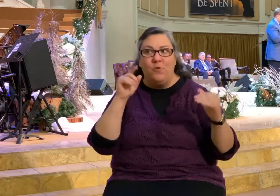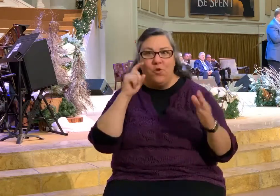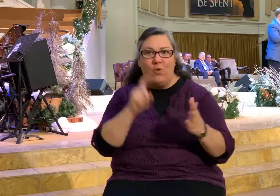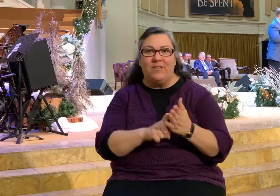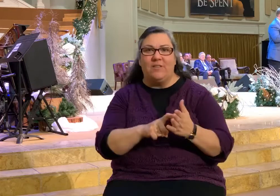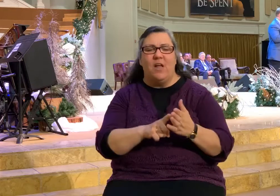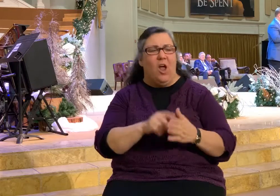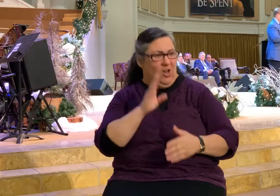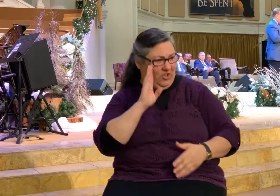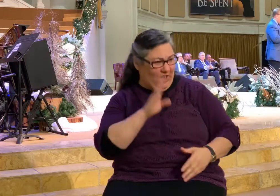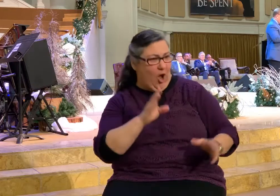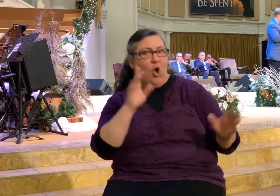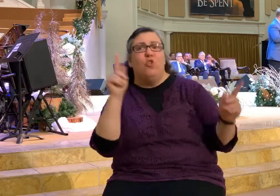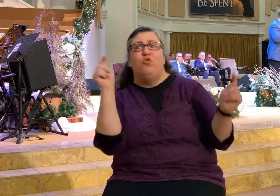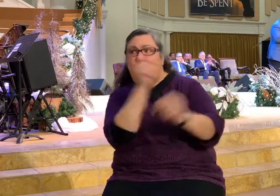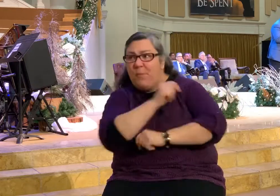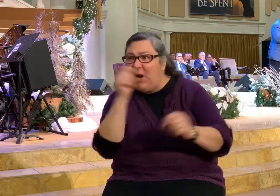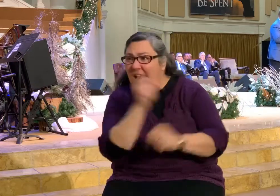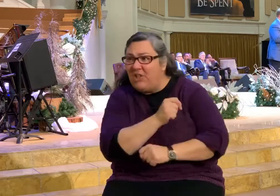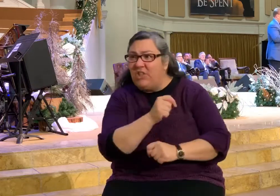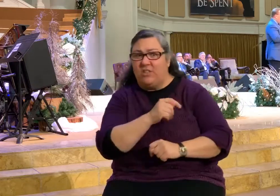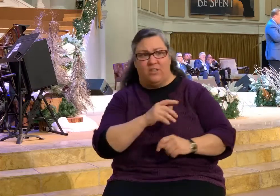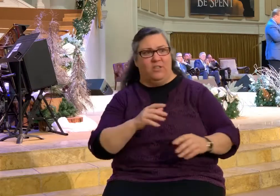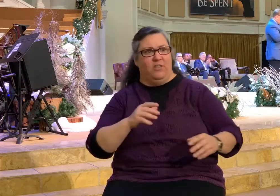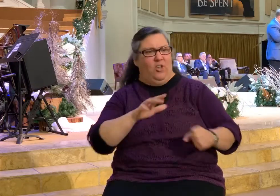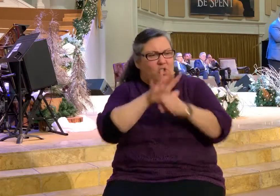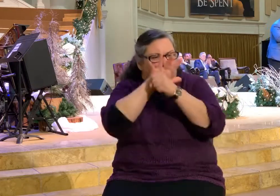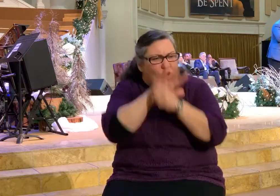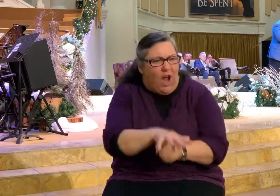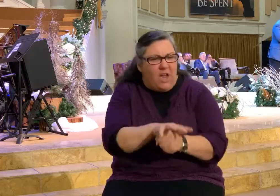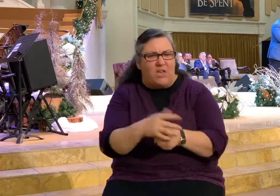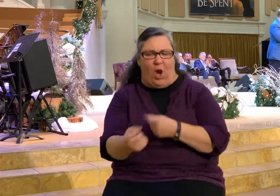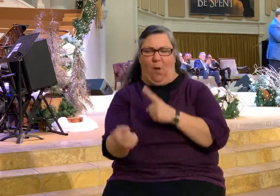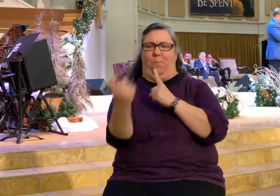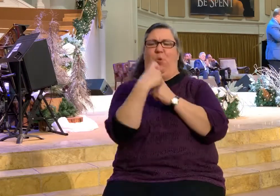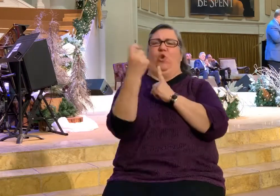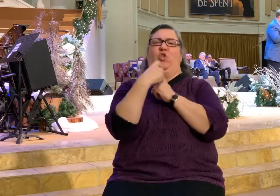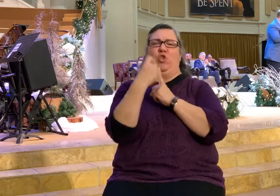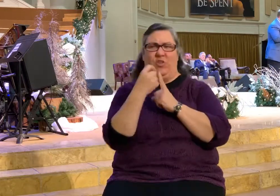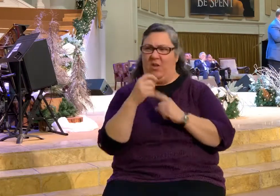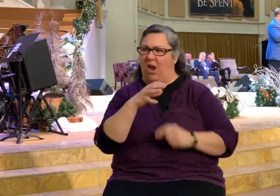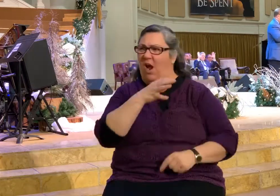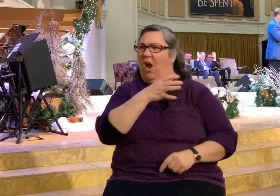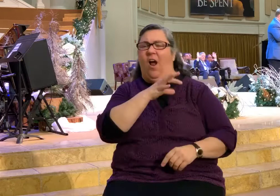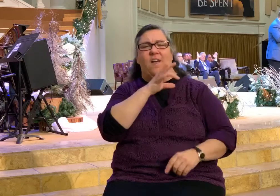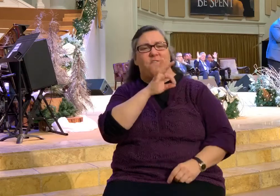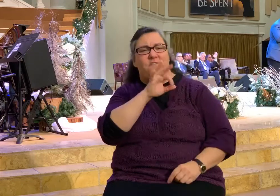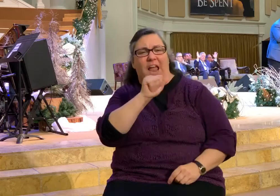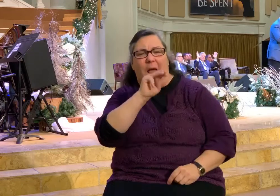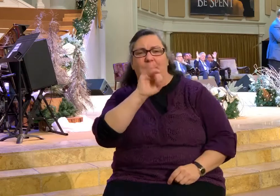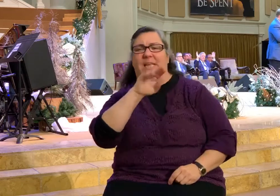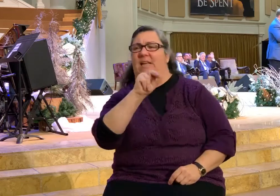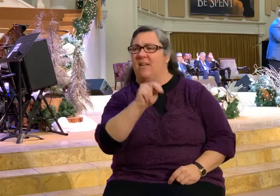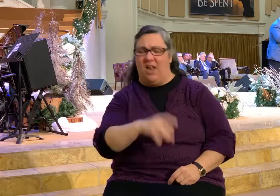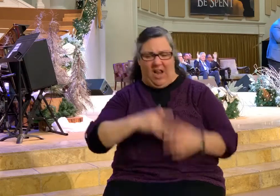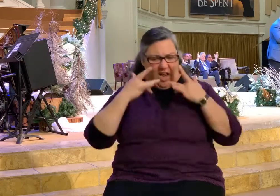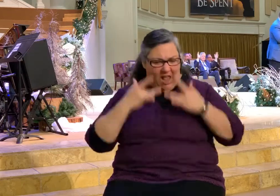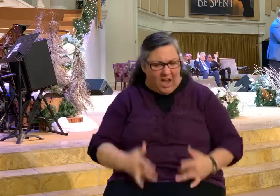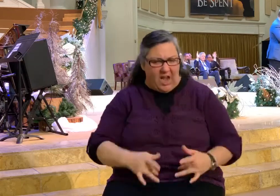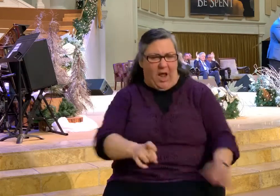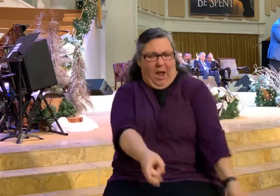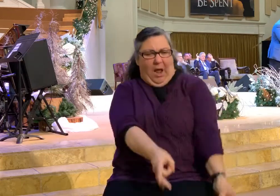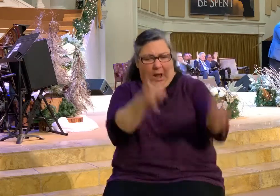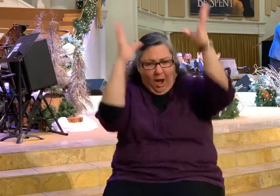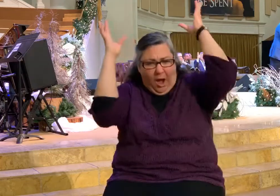Shall tribulation, or distress, or persecution, or famine, or nakedness, or